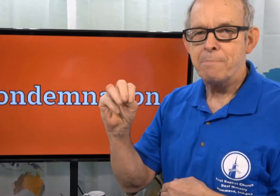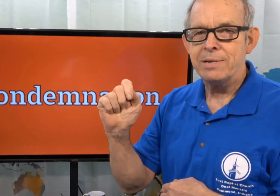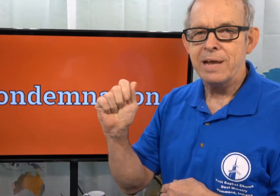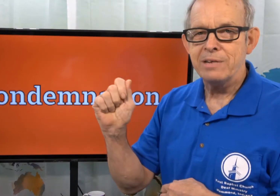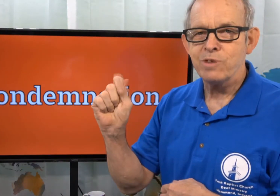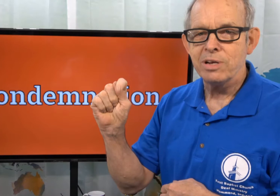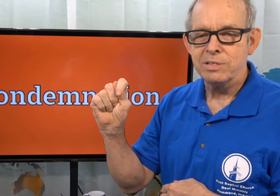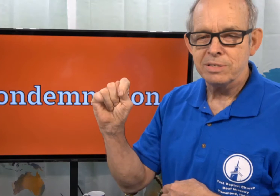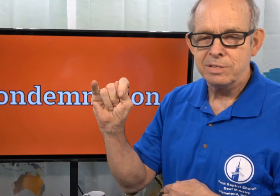Condemnation.